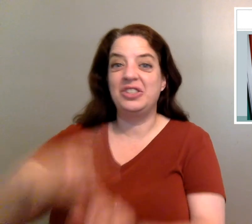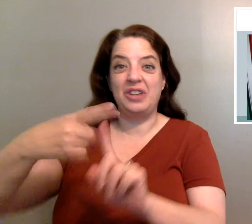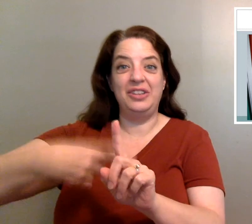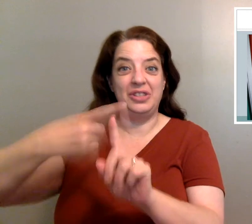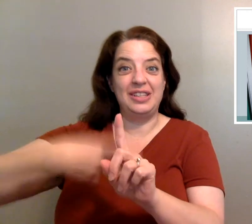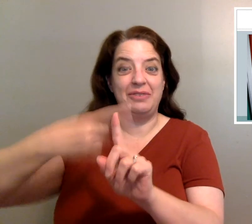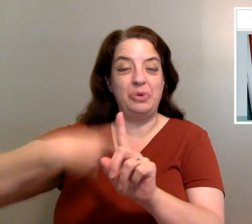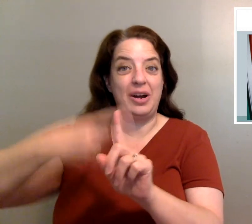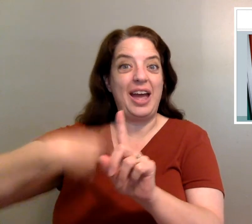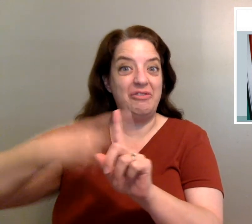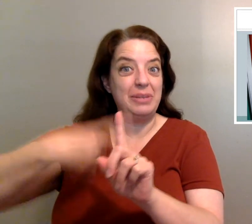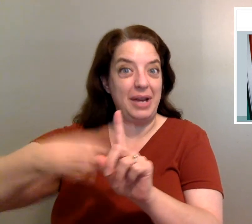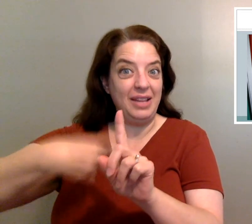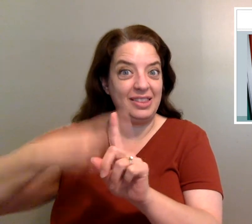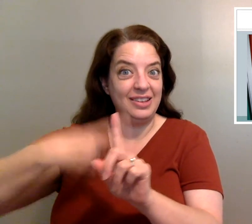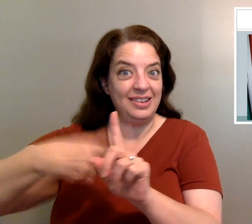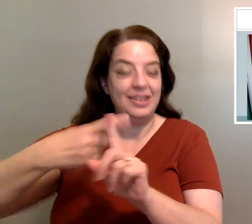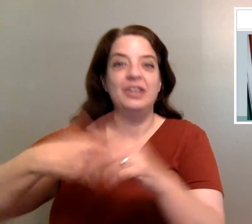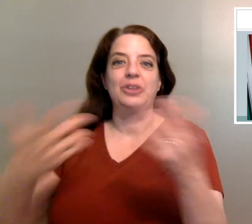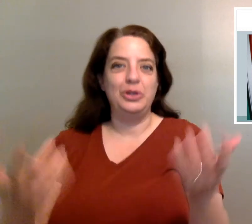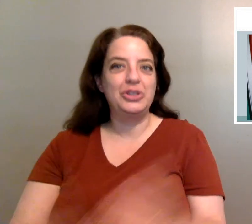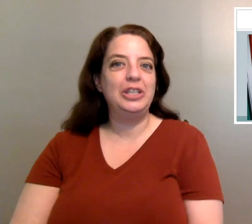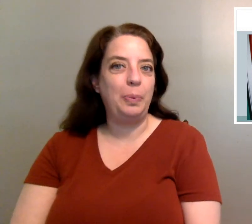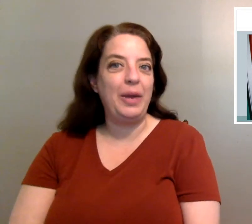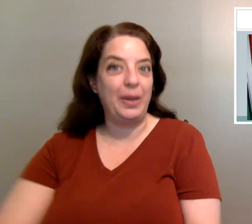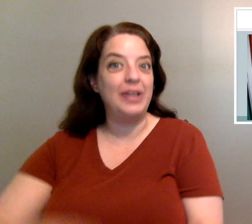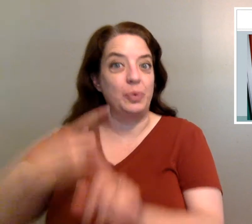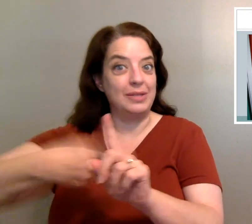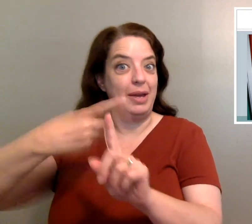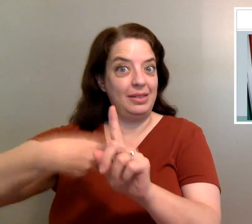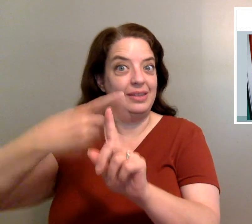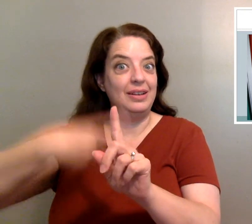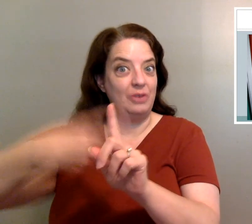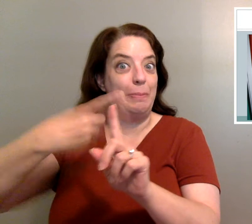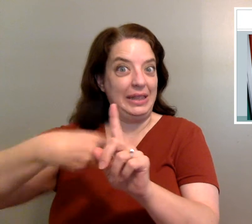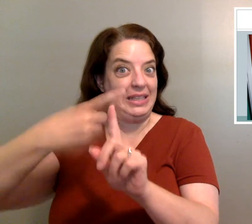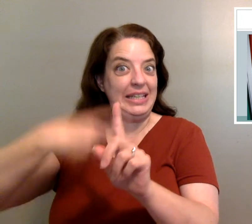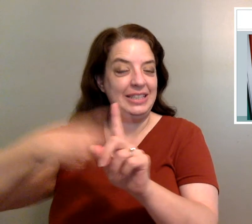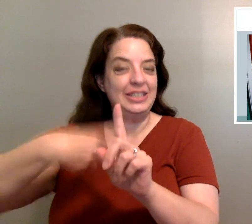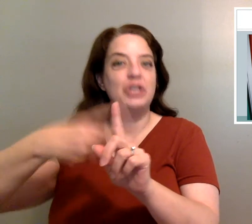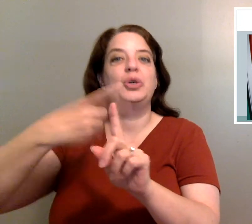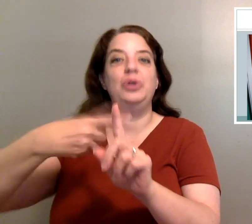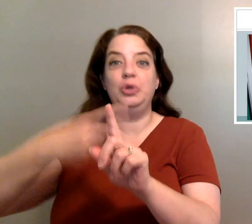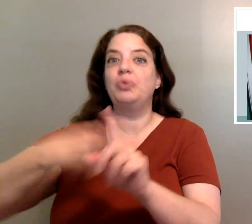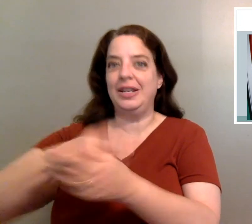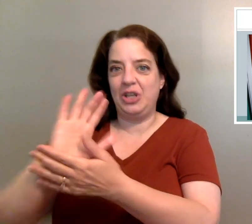also the sign for every month. So usually you pay rent once a month or monthly. So you rent a